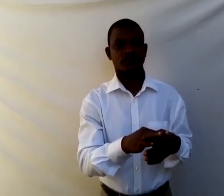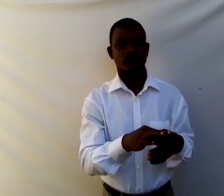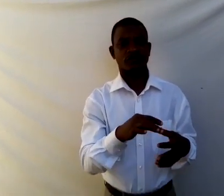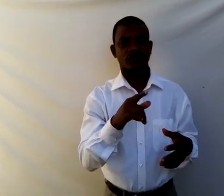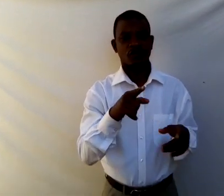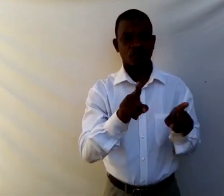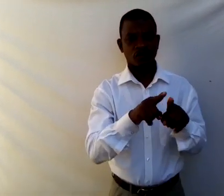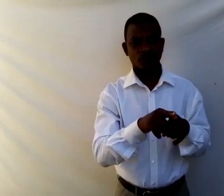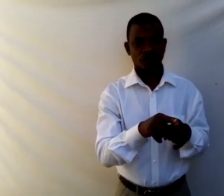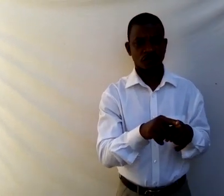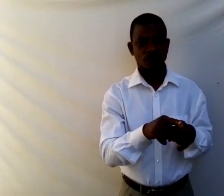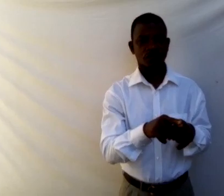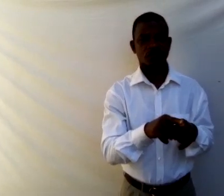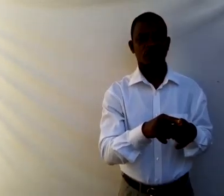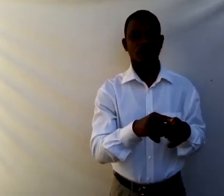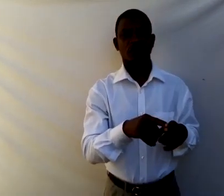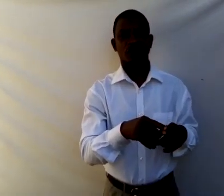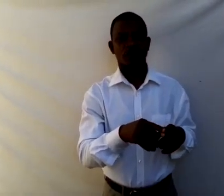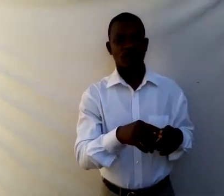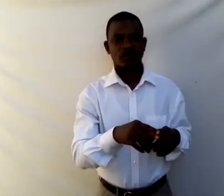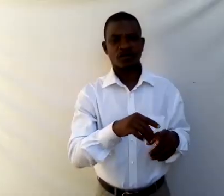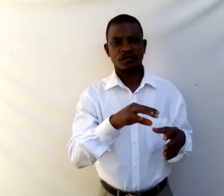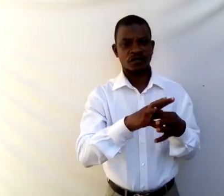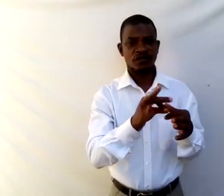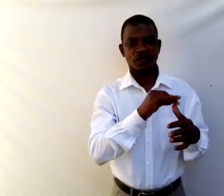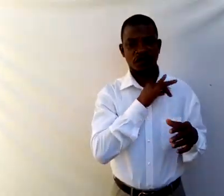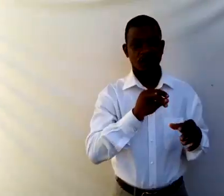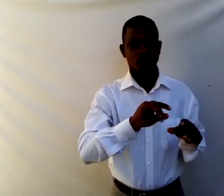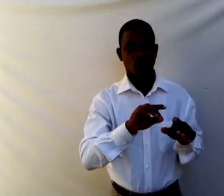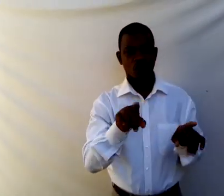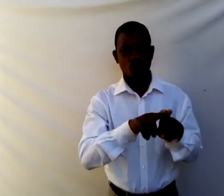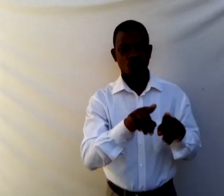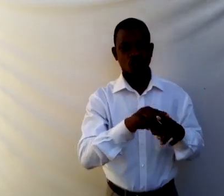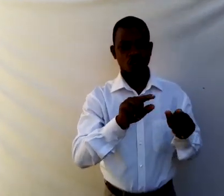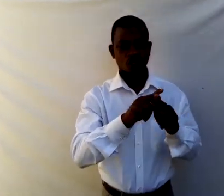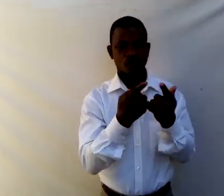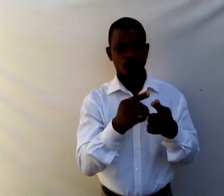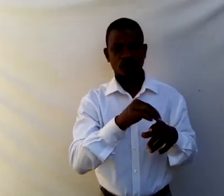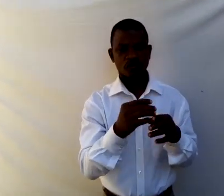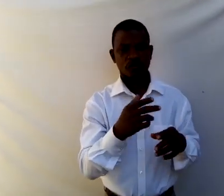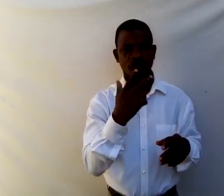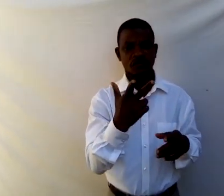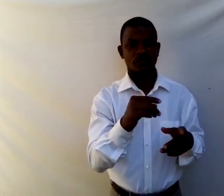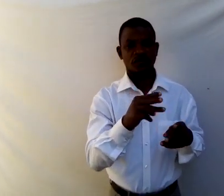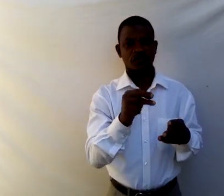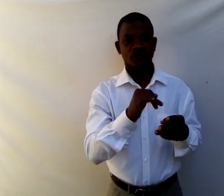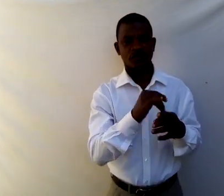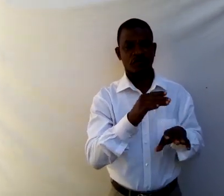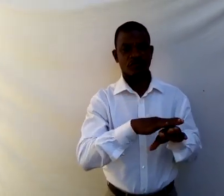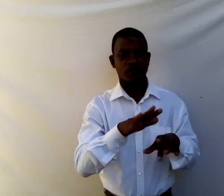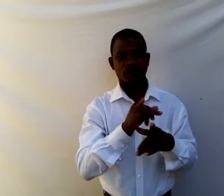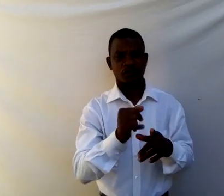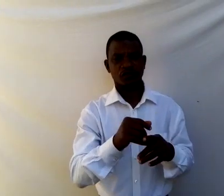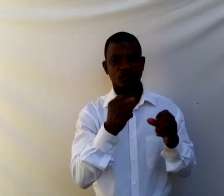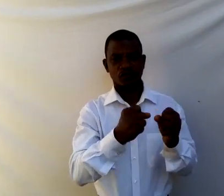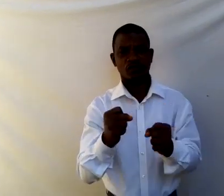Likewise, joints are also classified into three major groups based on structural